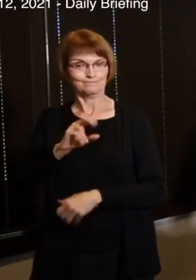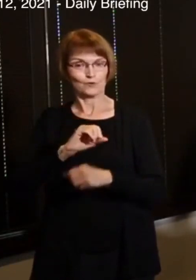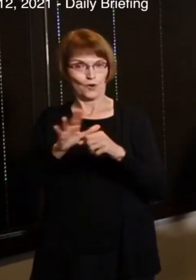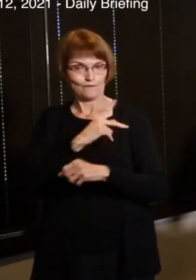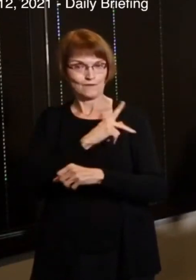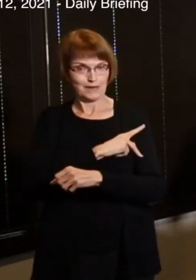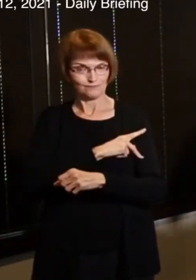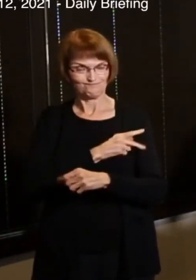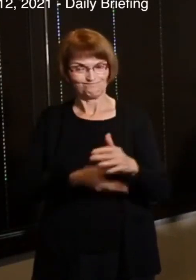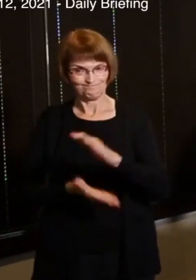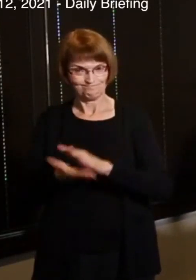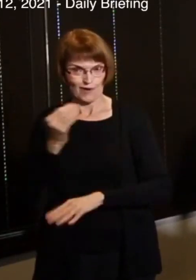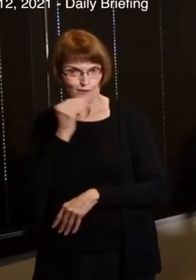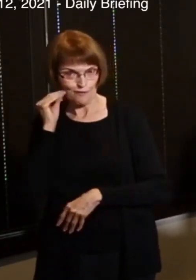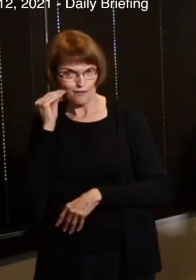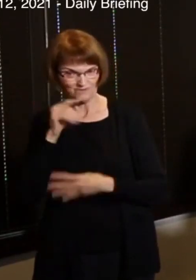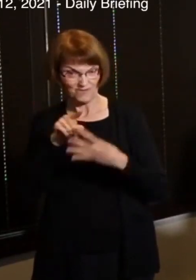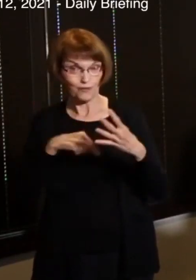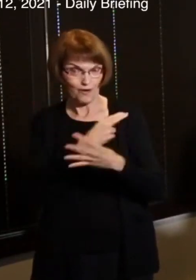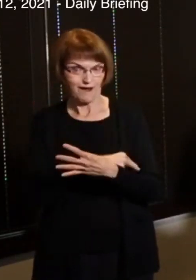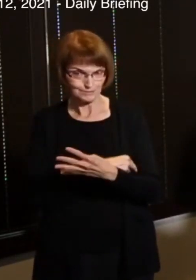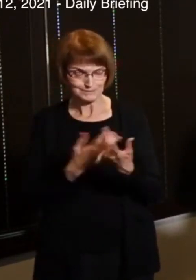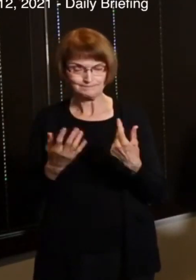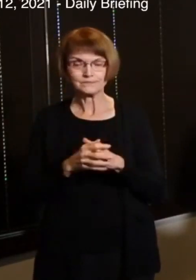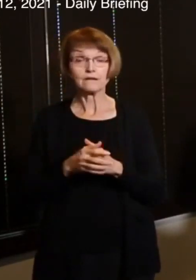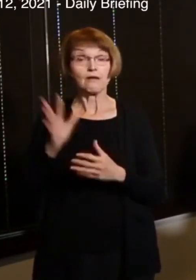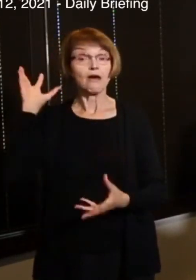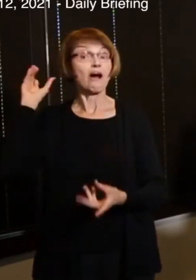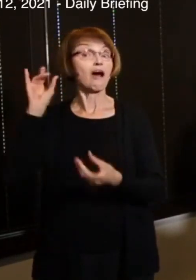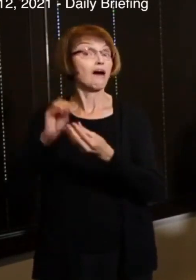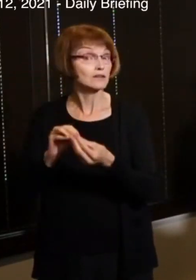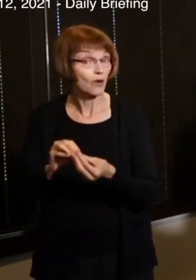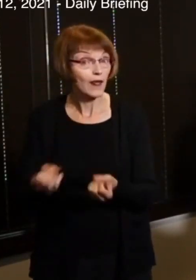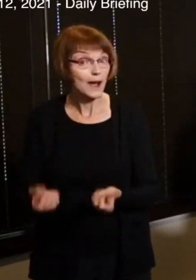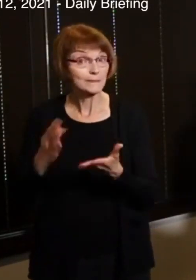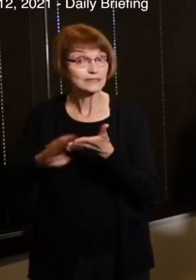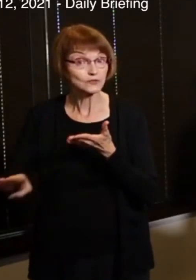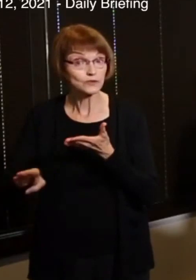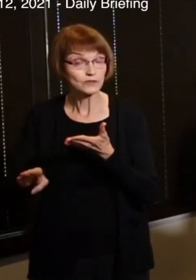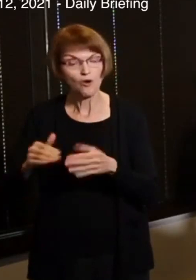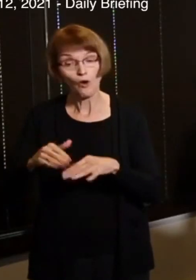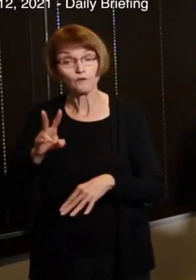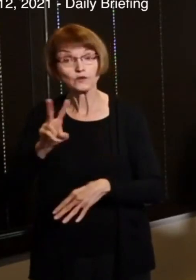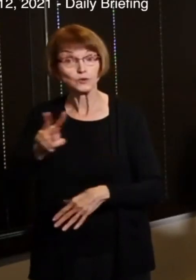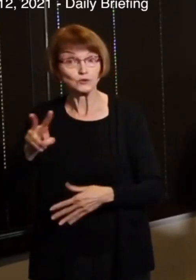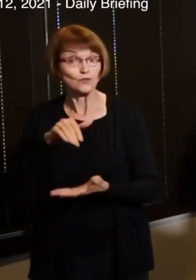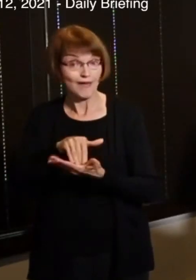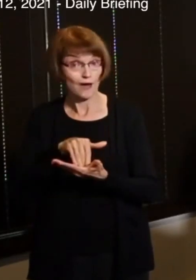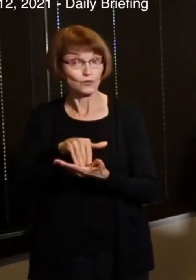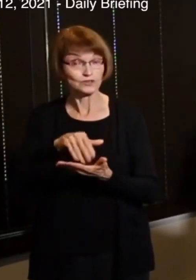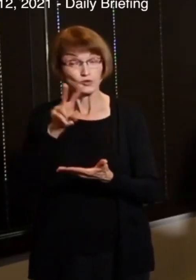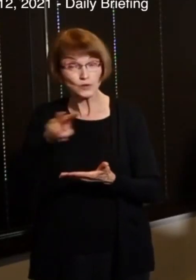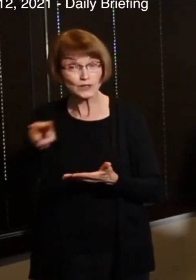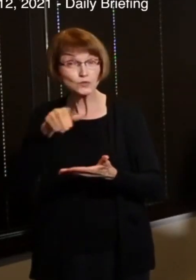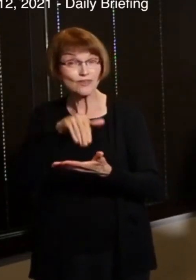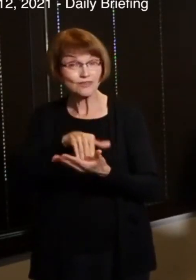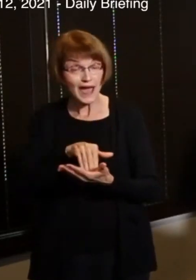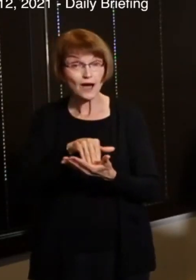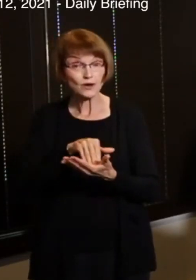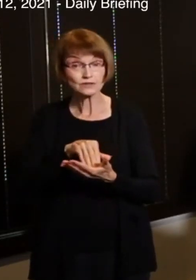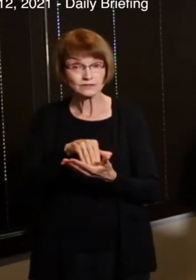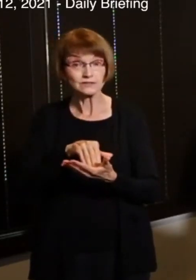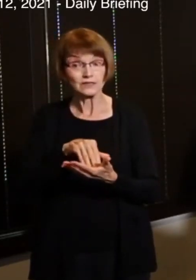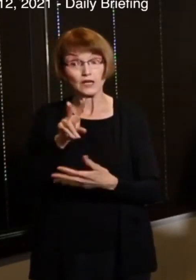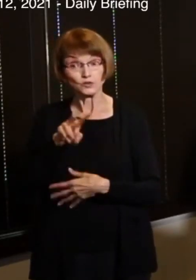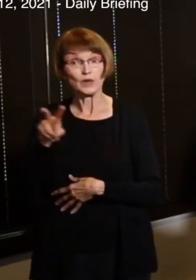from our task force hospitals, and that brings our cumulative total to over 22,000. So